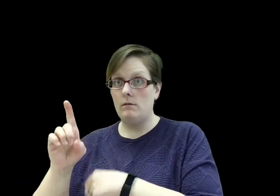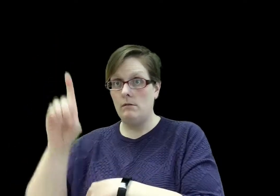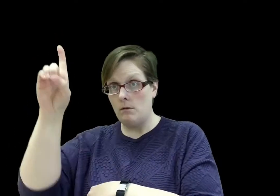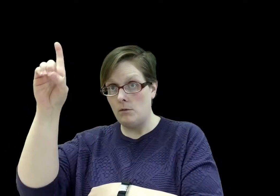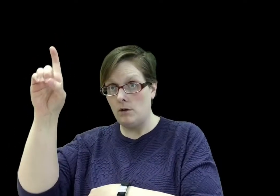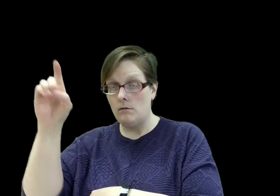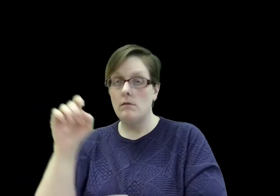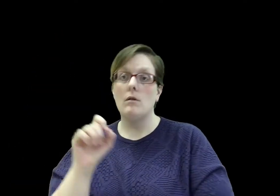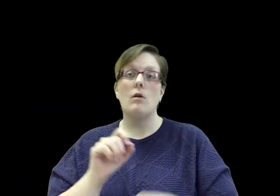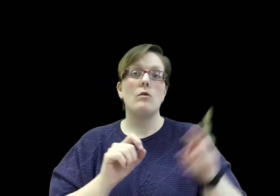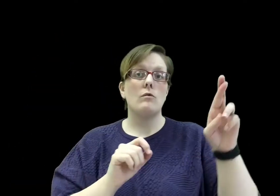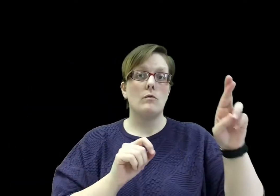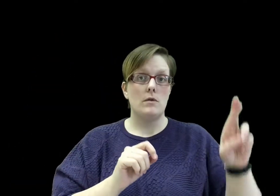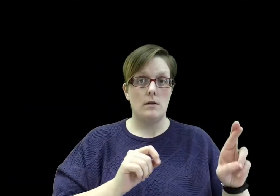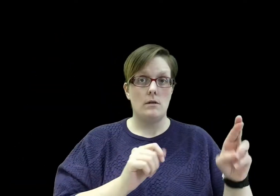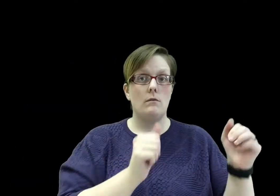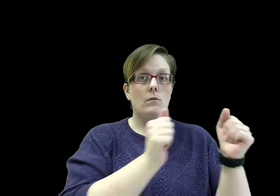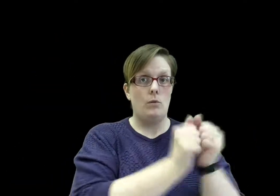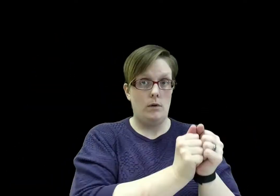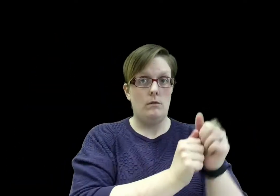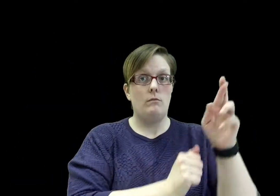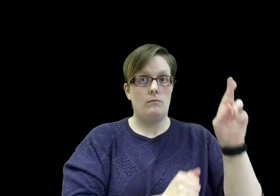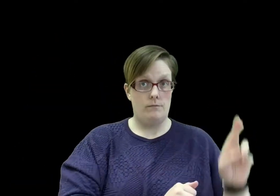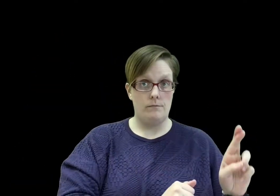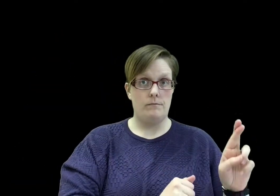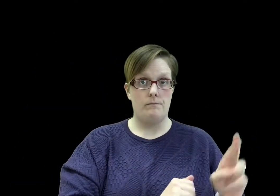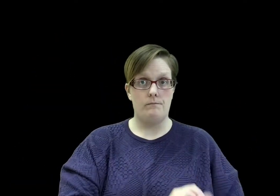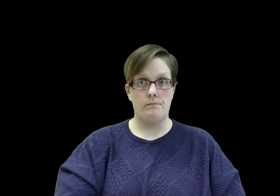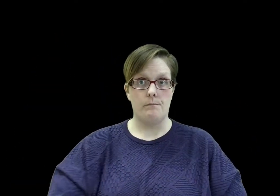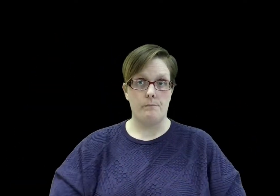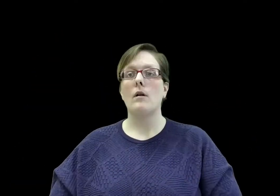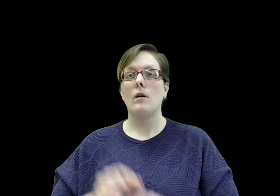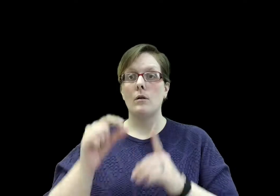Dominant with dominant, or recessive with recessive.